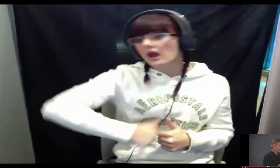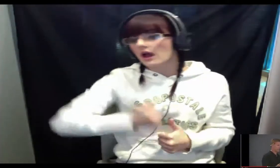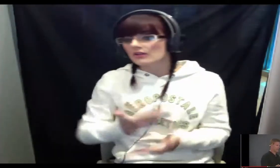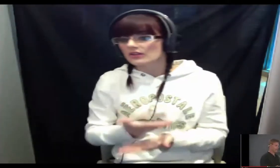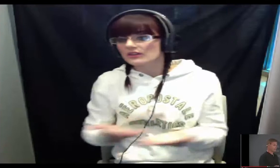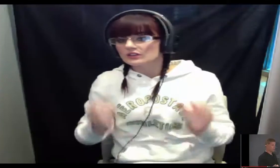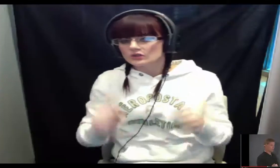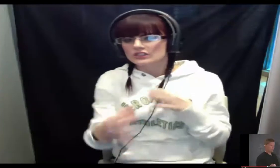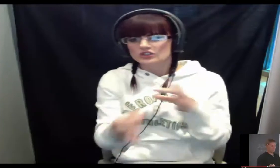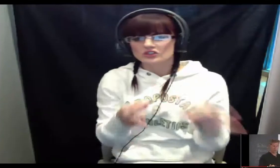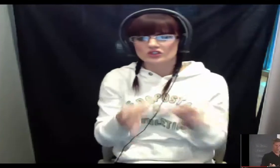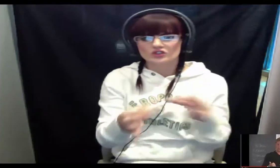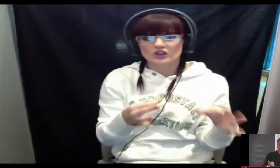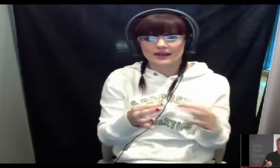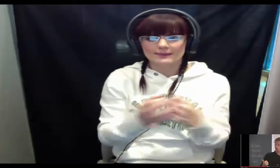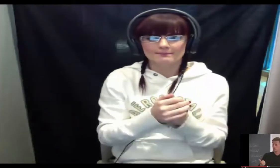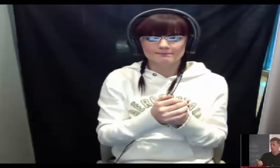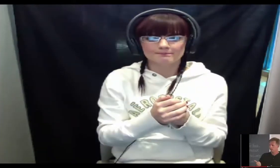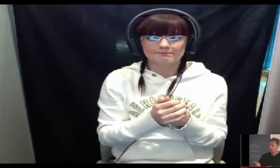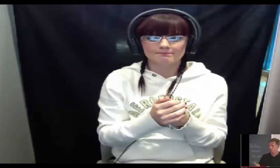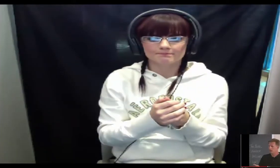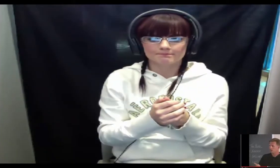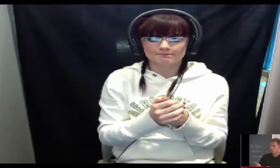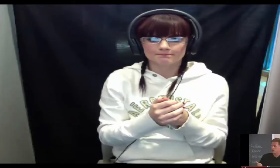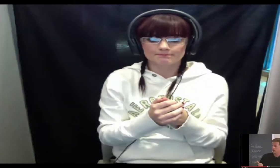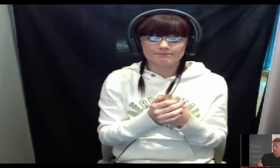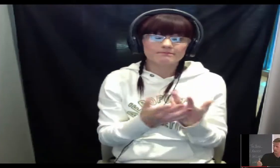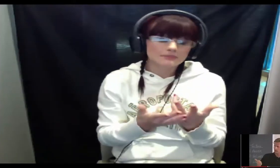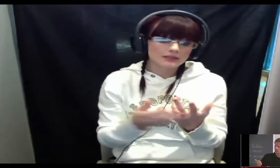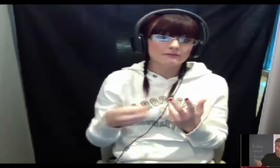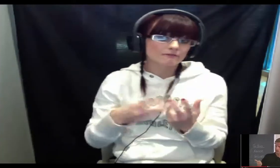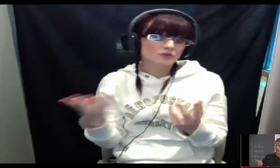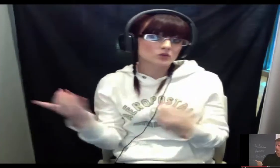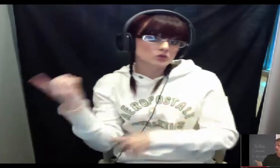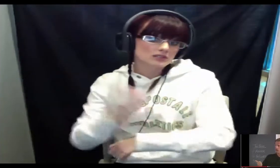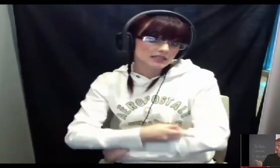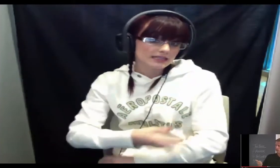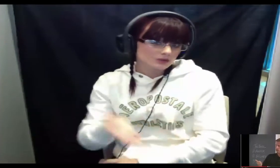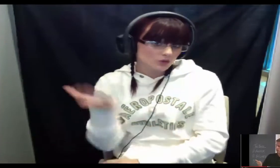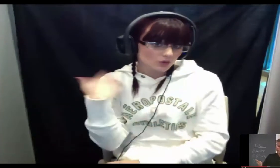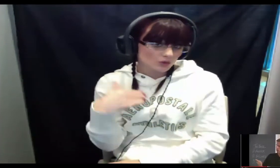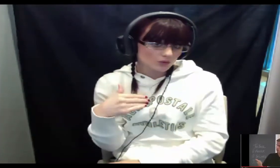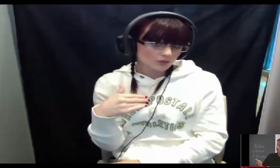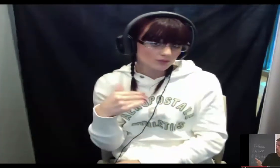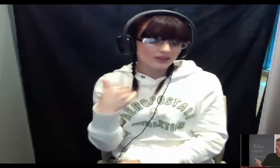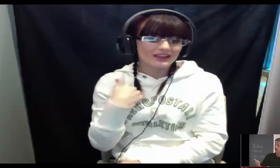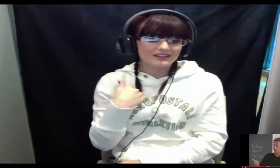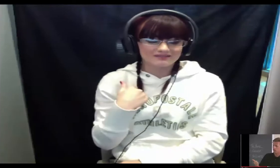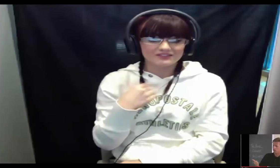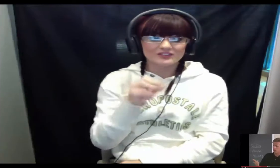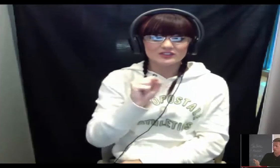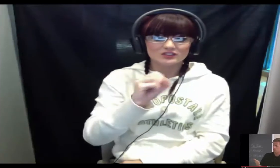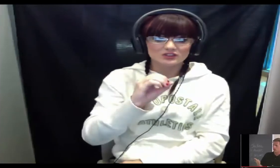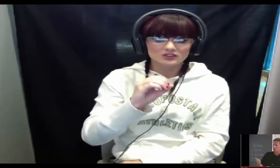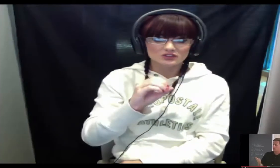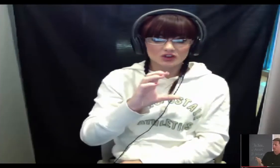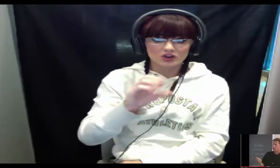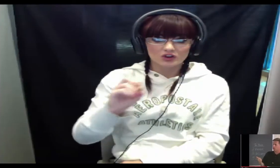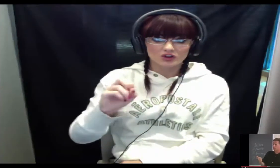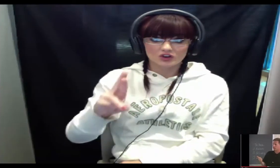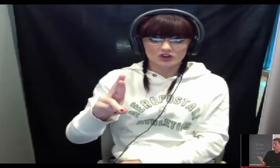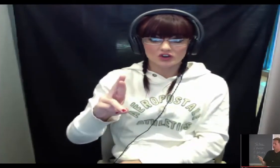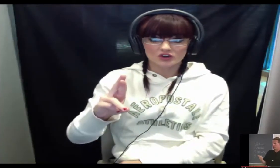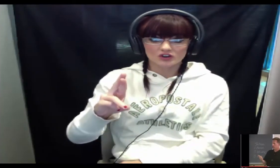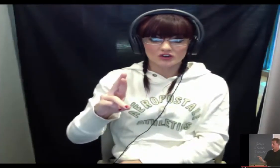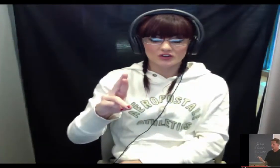saturated. A few days ago or last week, the soccer fields were saturated. We'd had